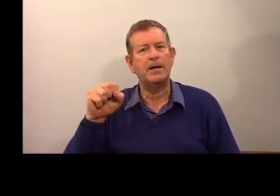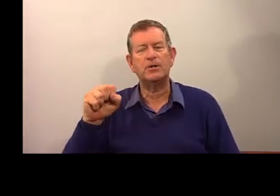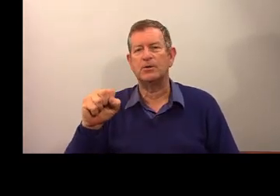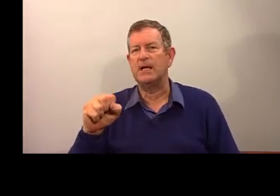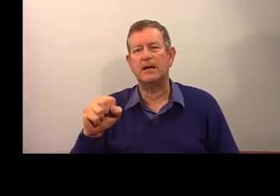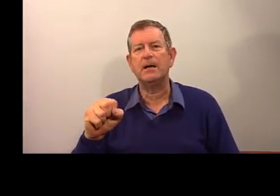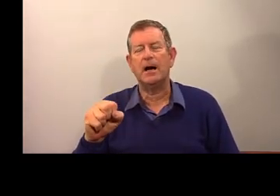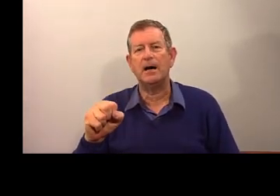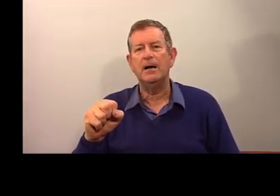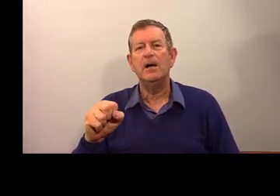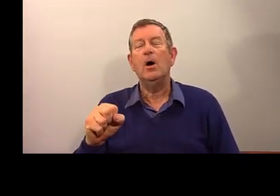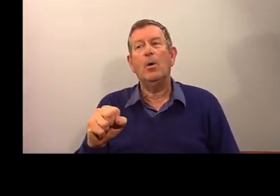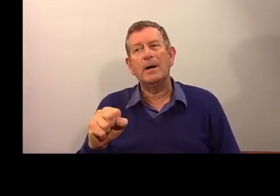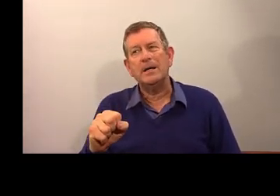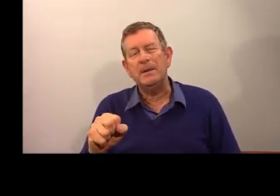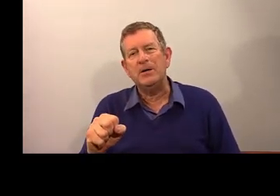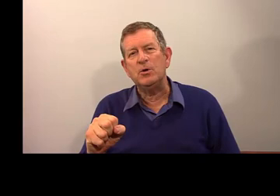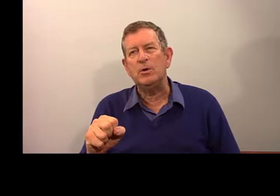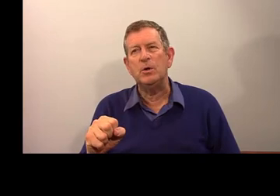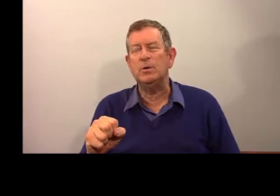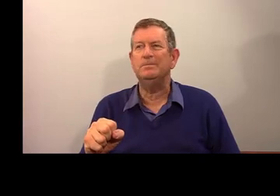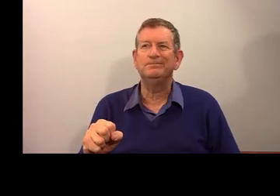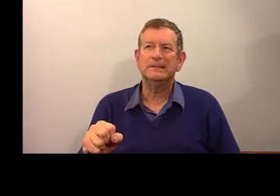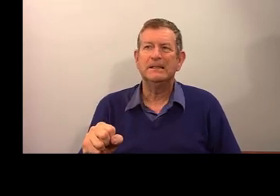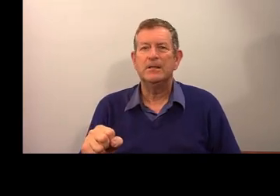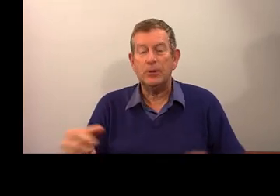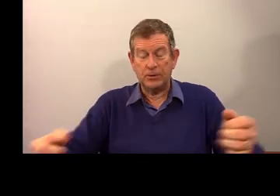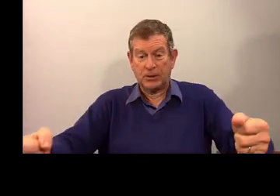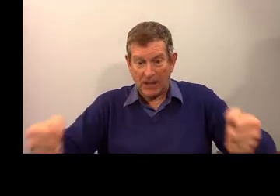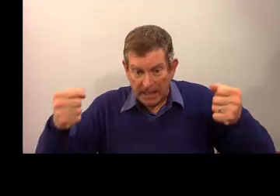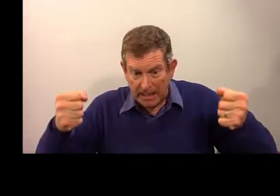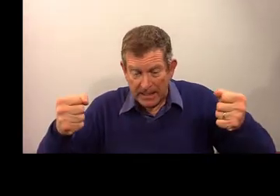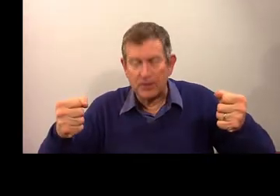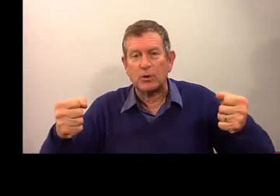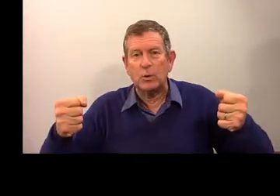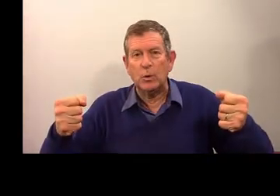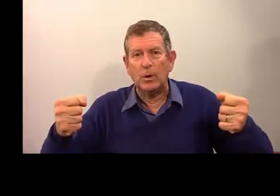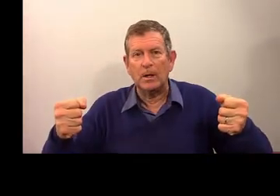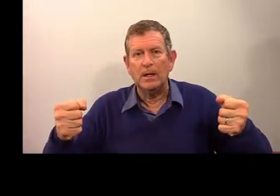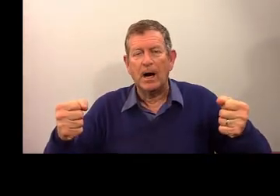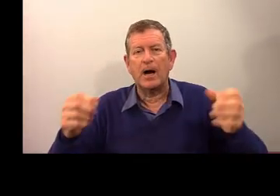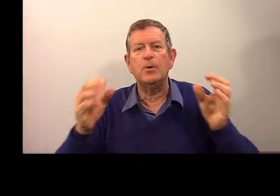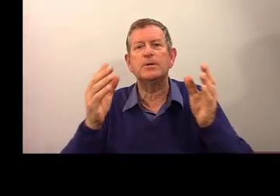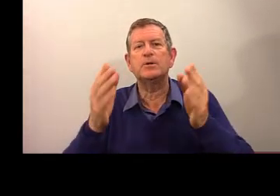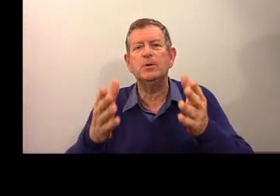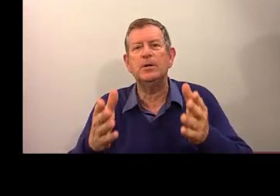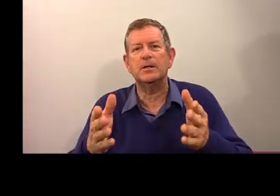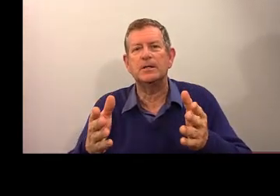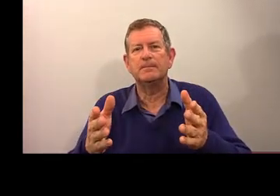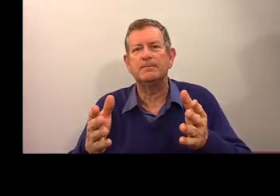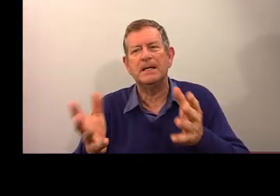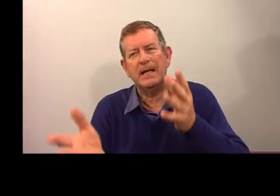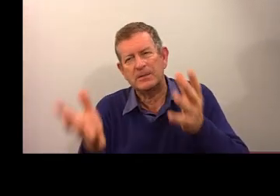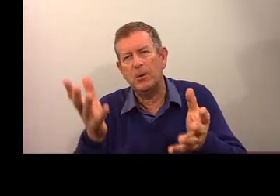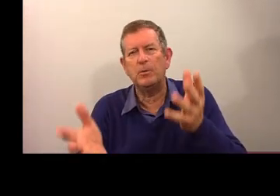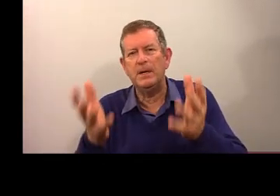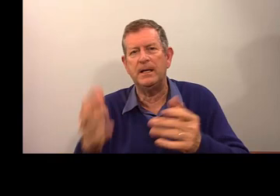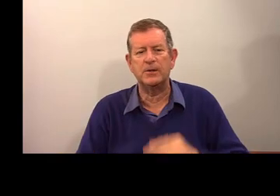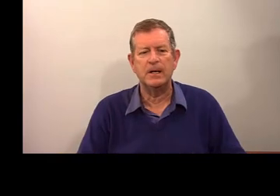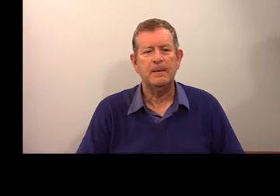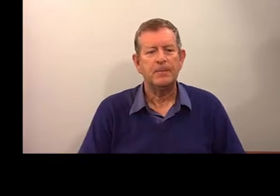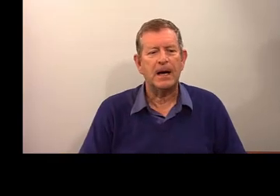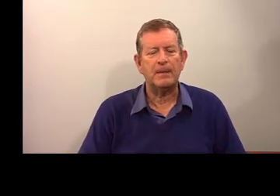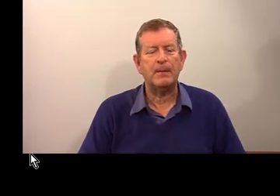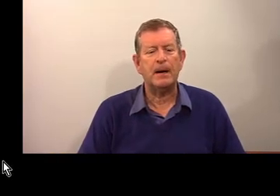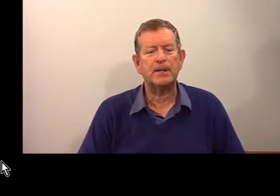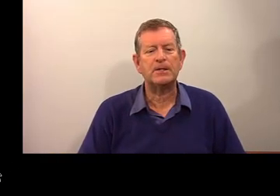the bus or take a car, or it can mean do you study in a school? Are you a student? It has both